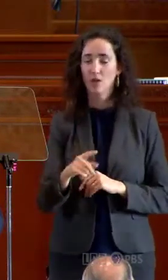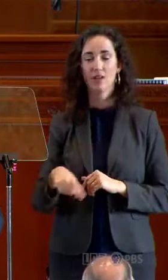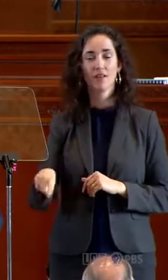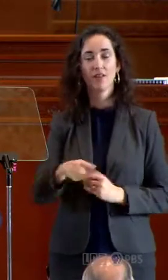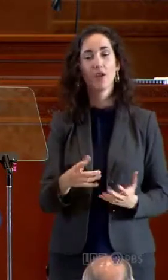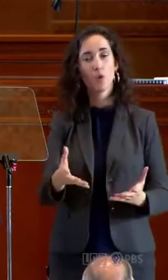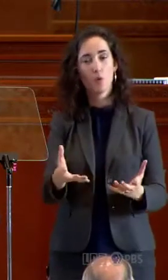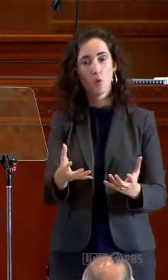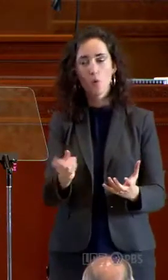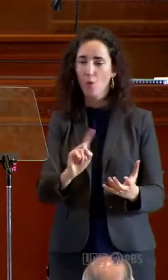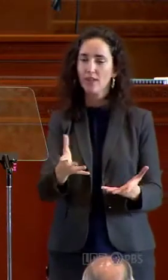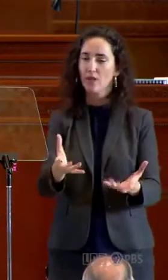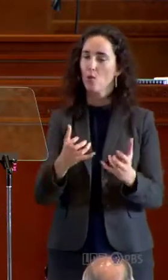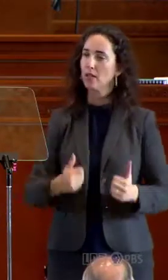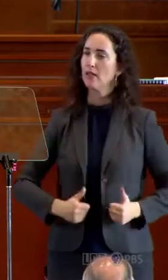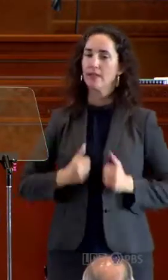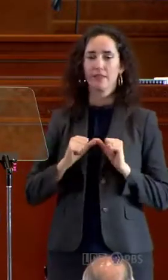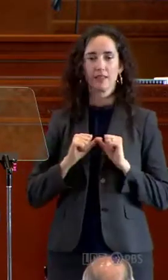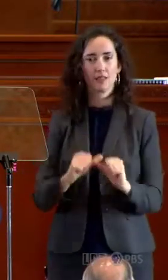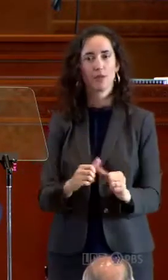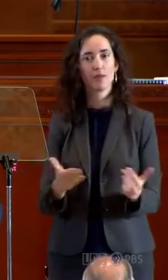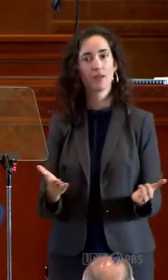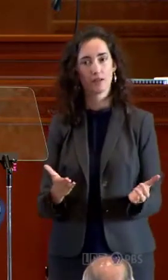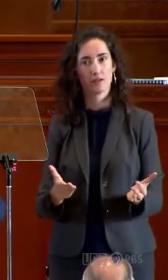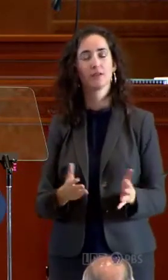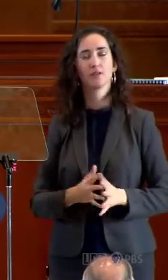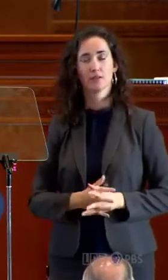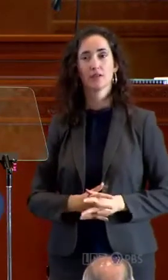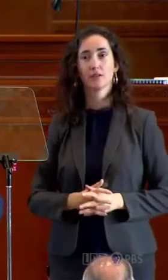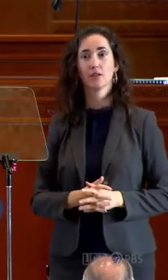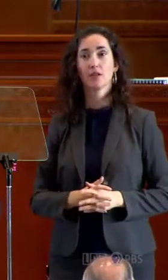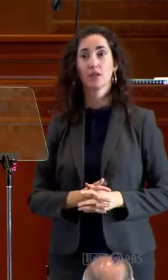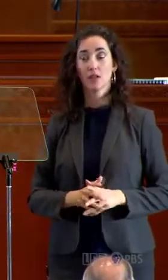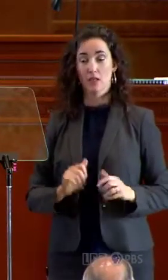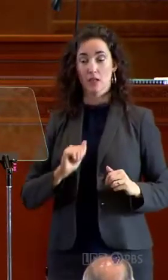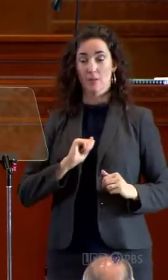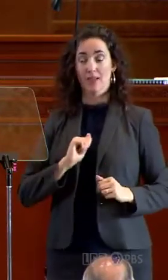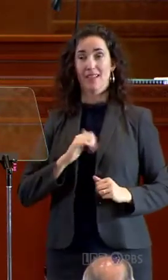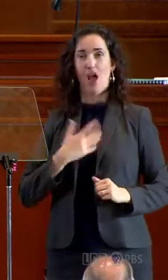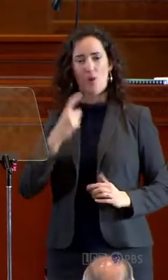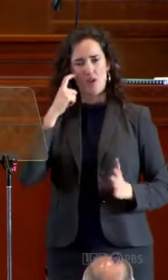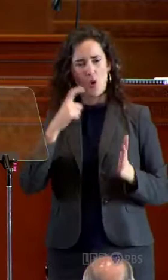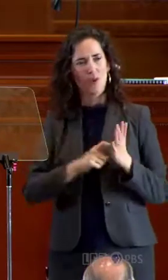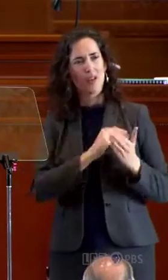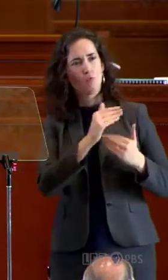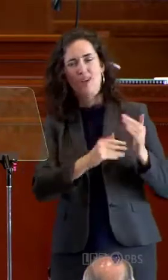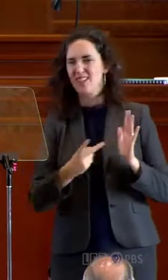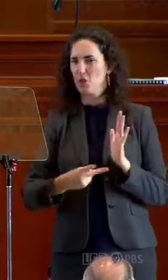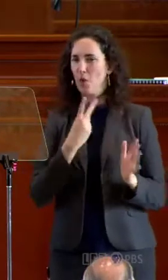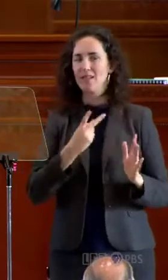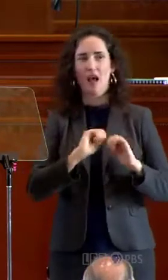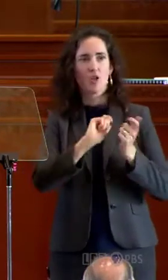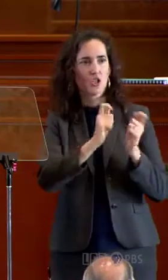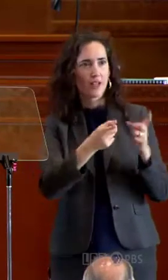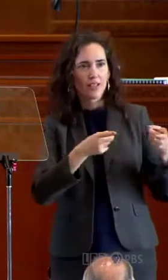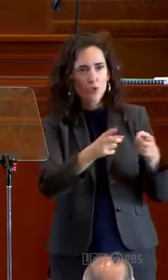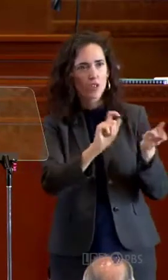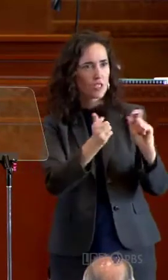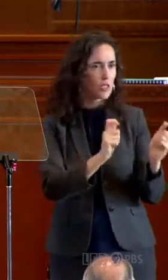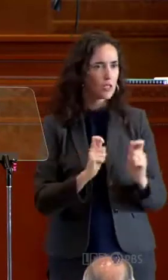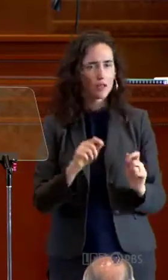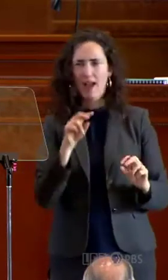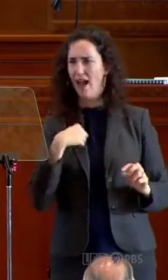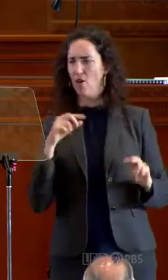to continue to call home. Having personally witnessed the redistricting process twice now, I can